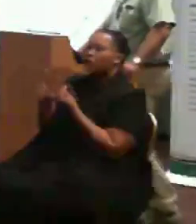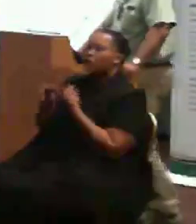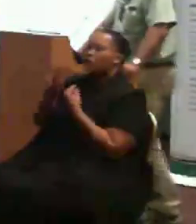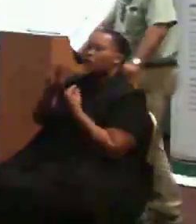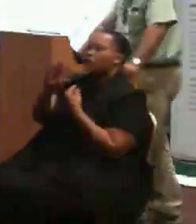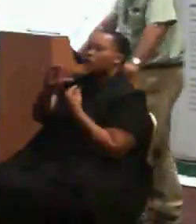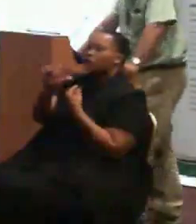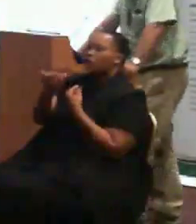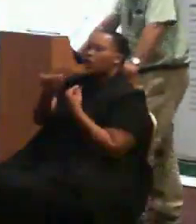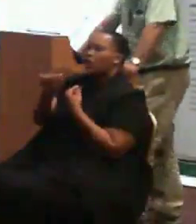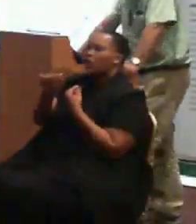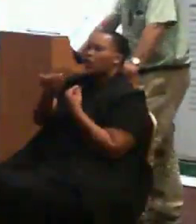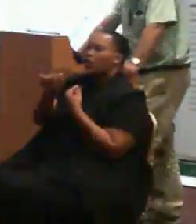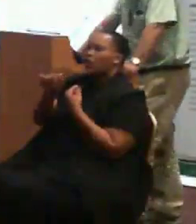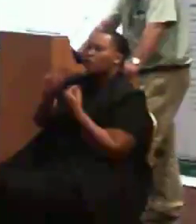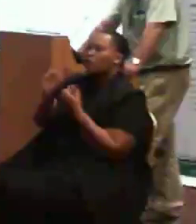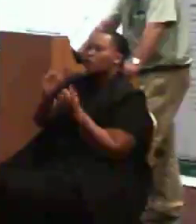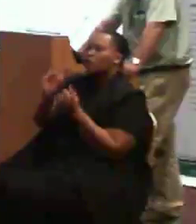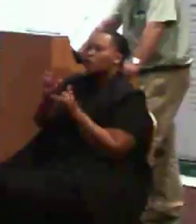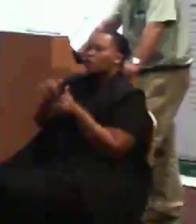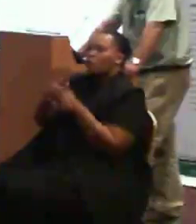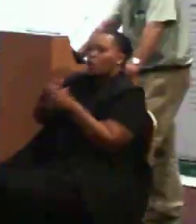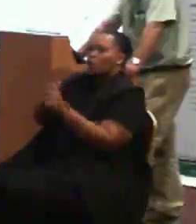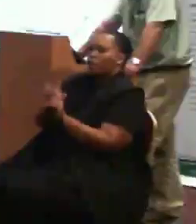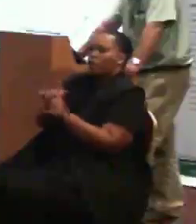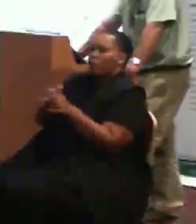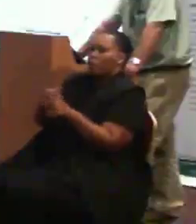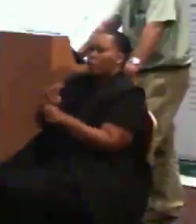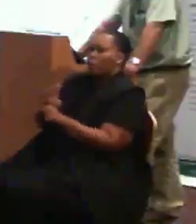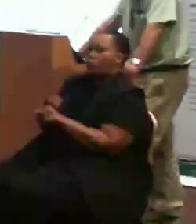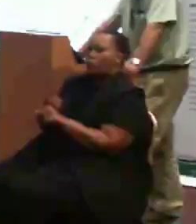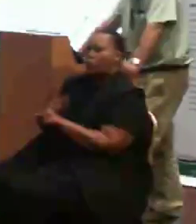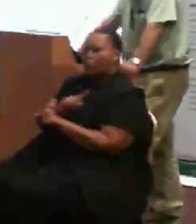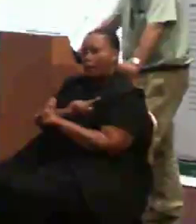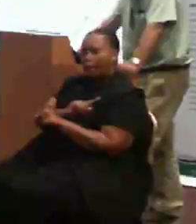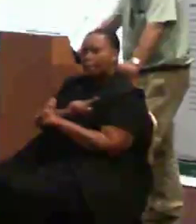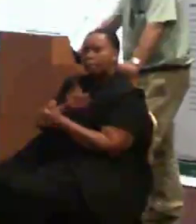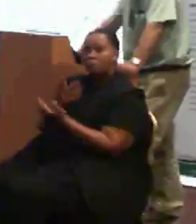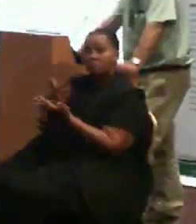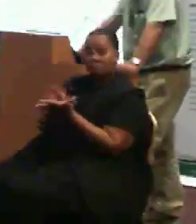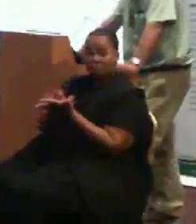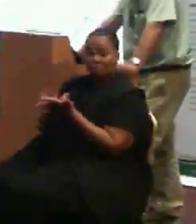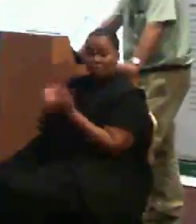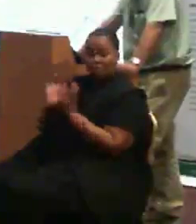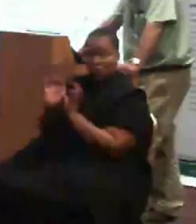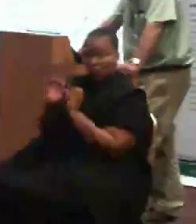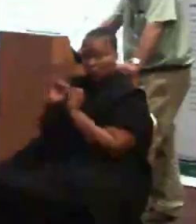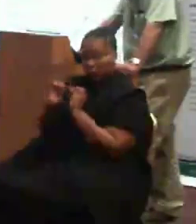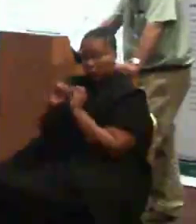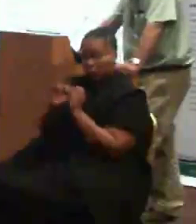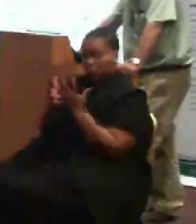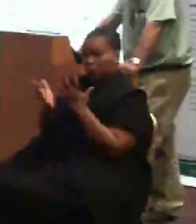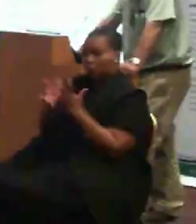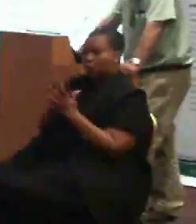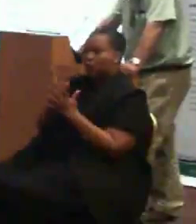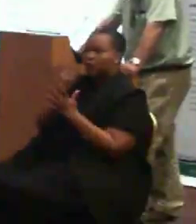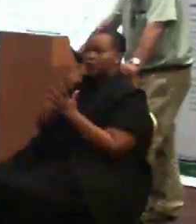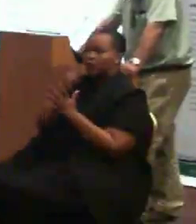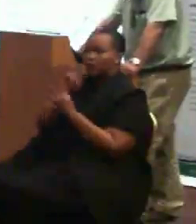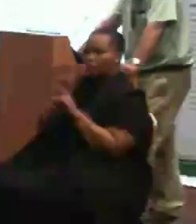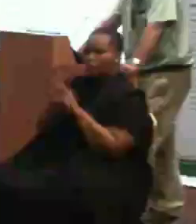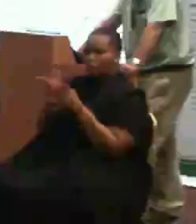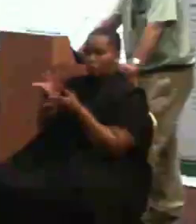always have to follow it up? Because the calculations is not correct. Maybe it's not that easy, but that's the